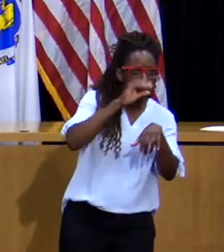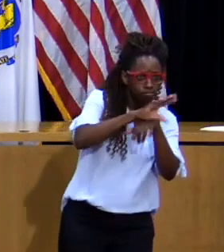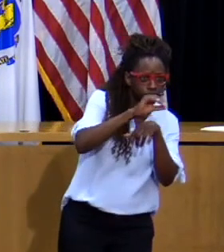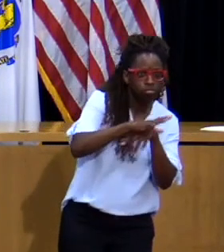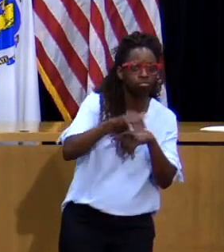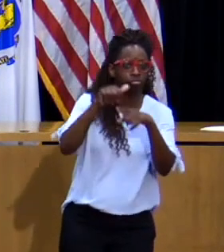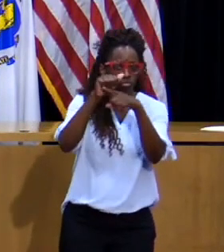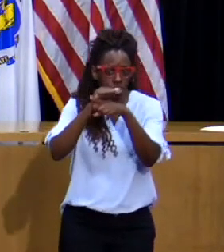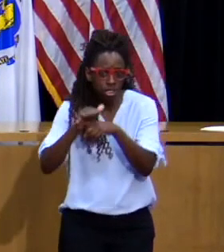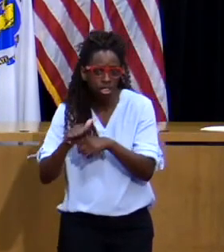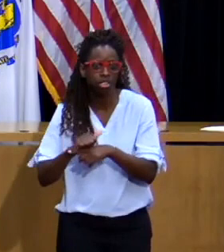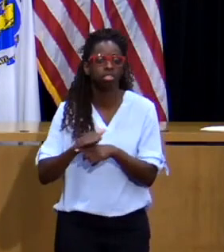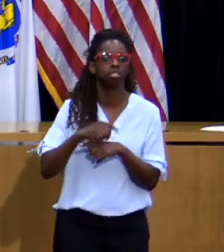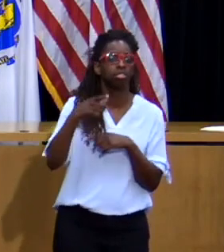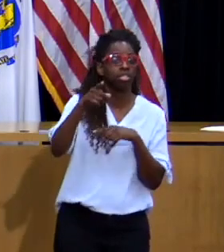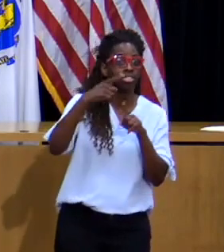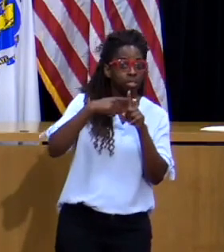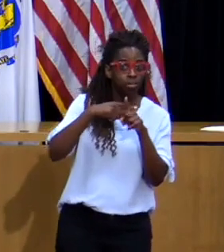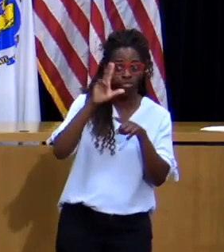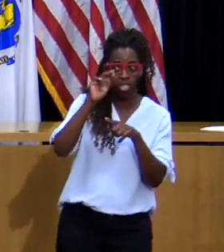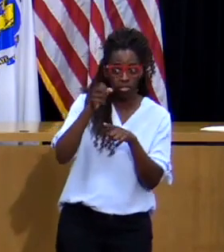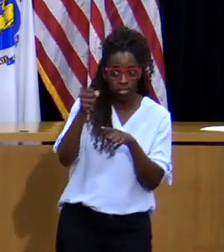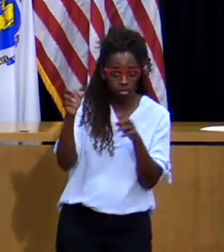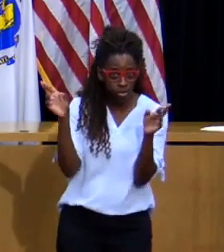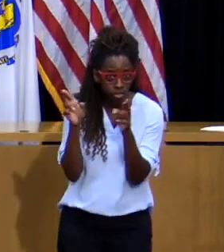and the timing of receipt of their doses.